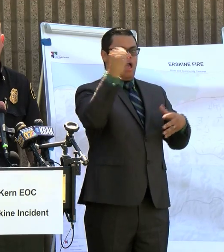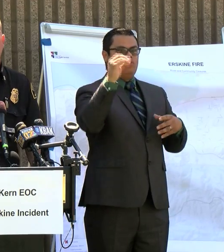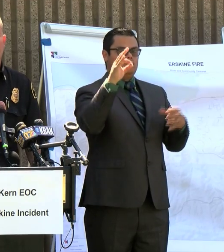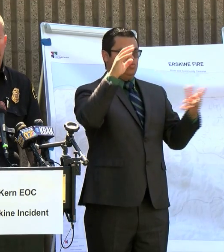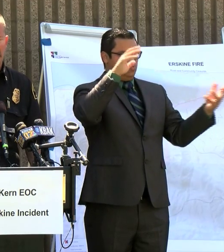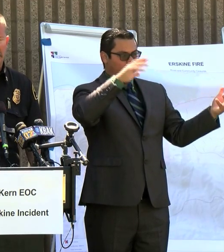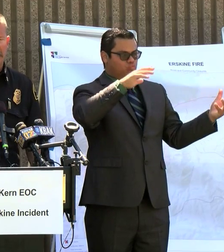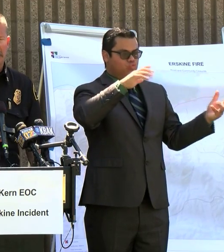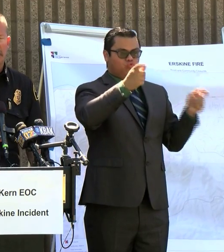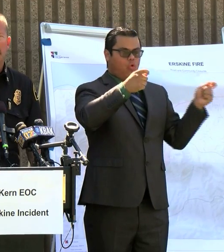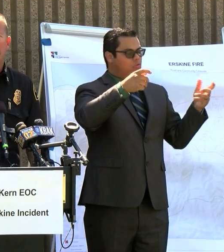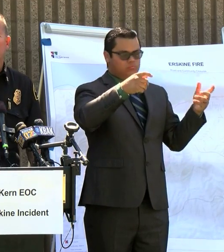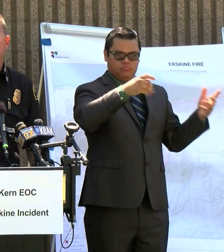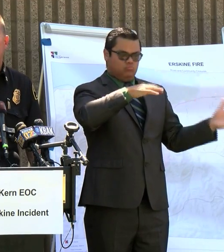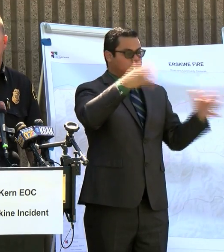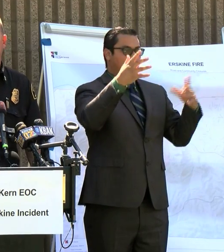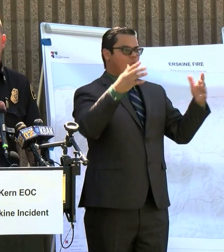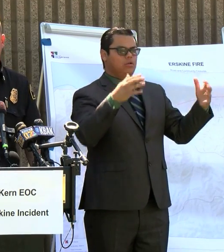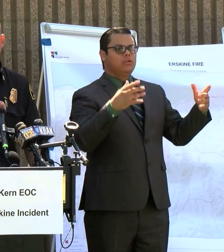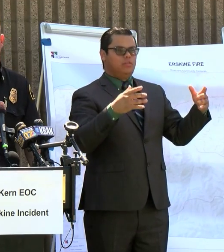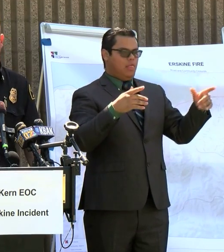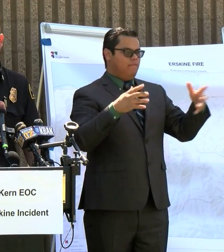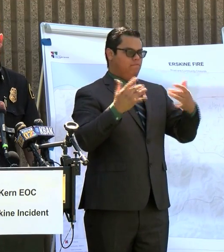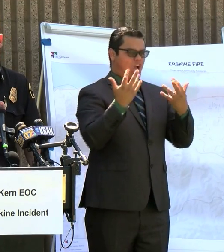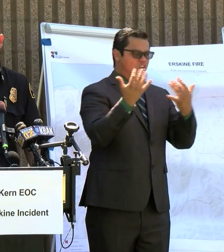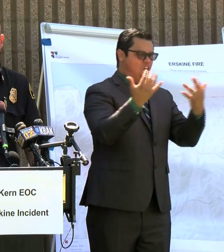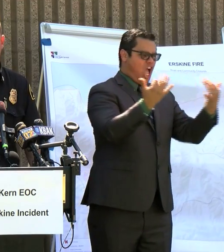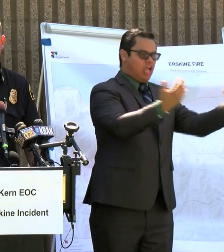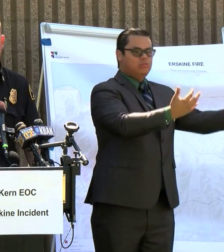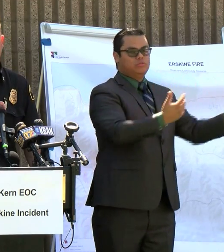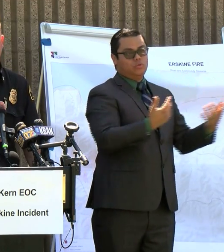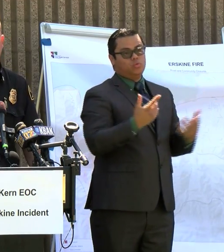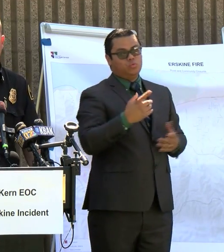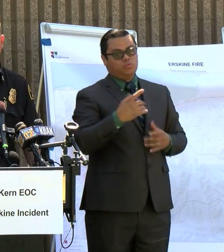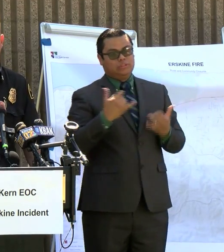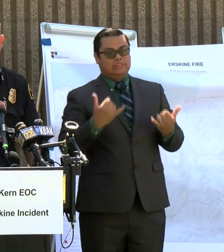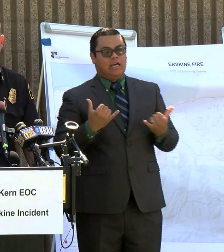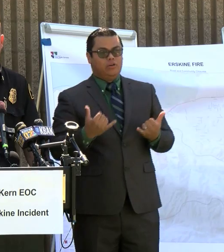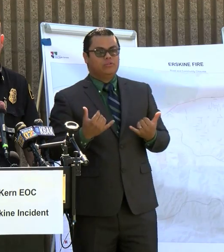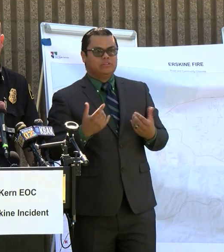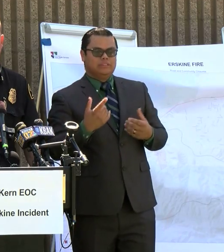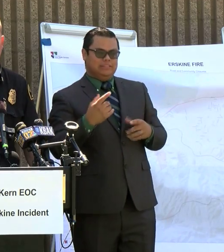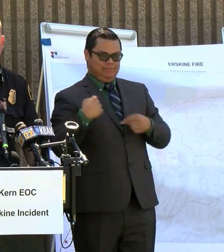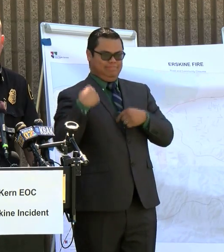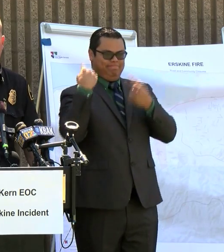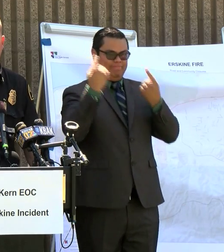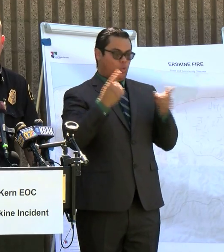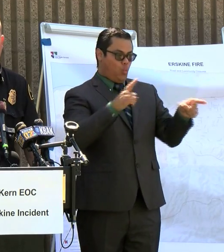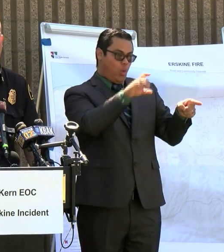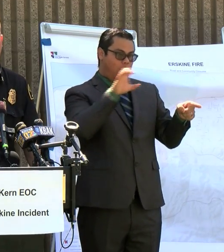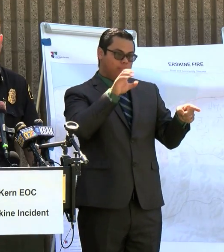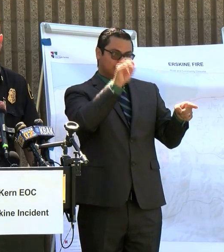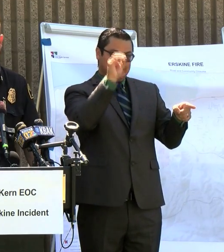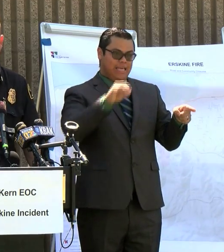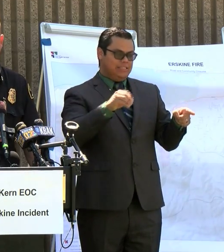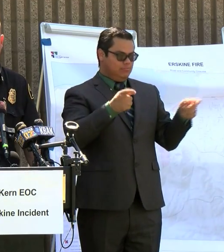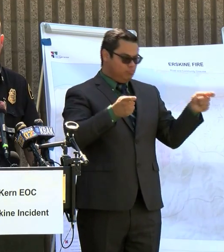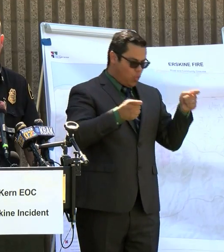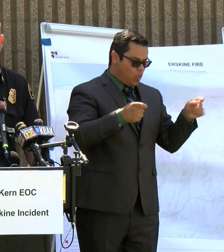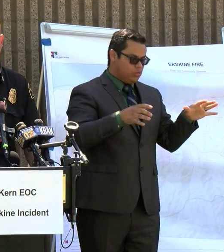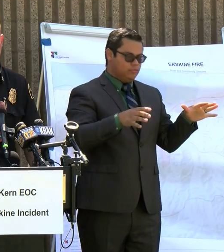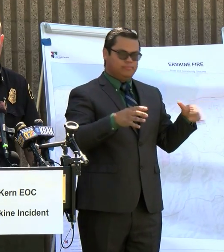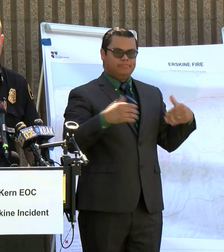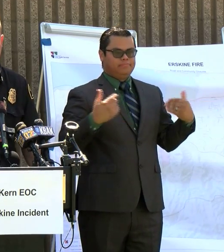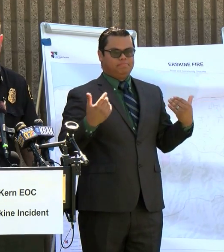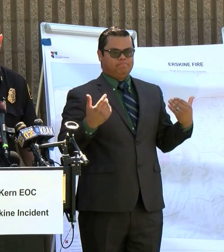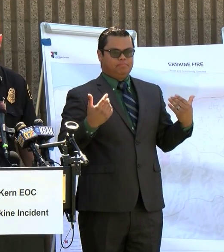So it remains a dynamic situation until the fire is 100% controlled and contained, completely